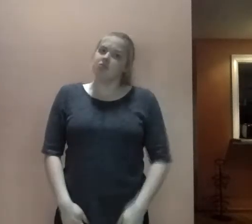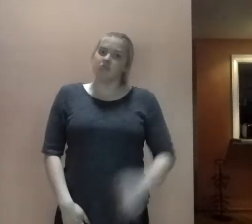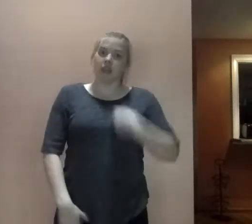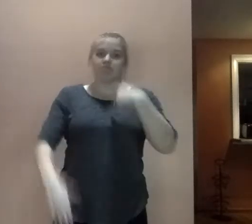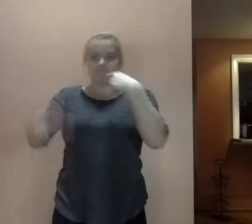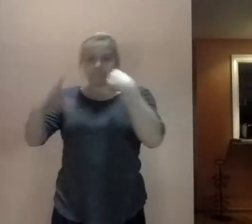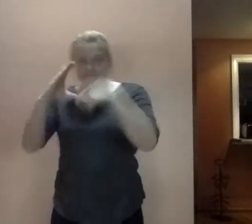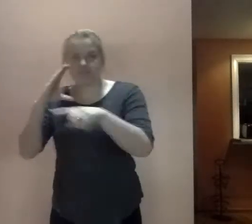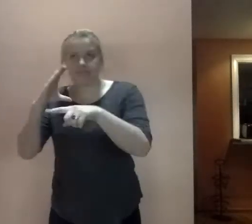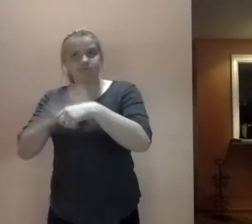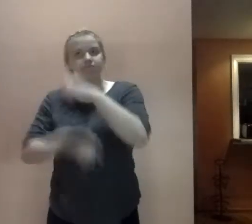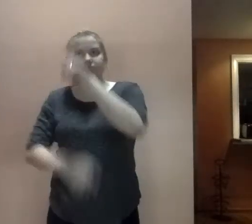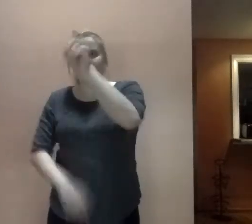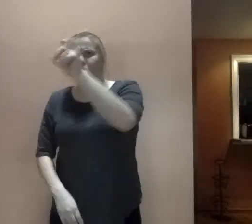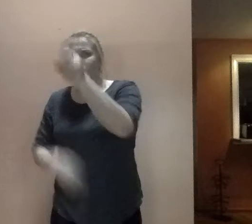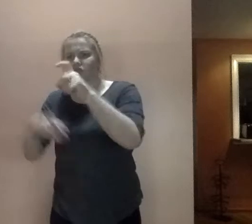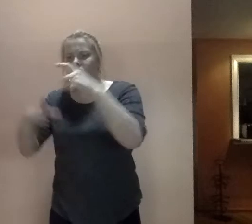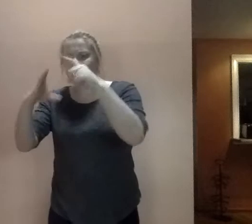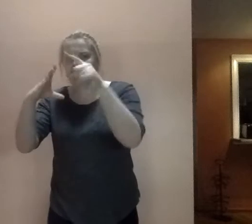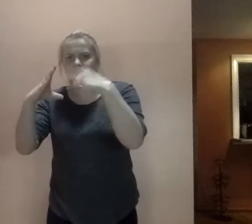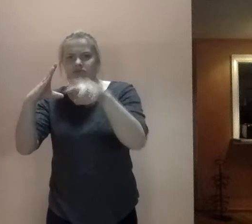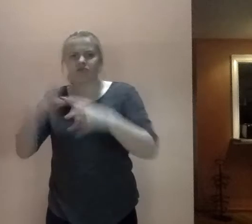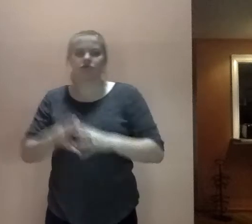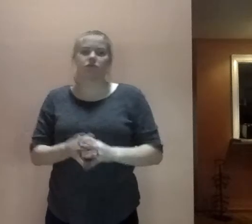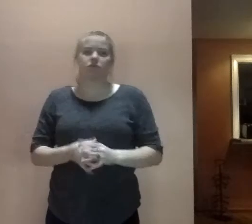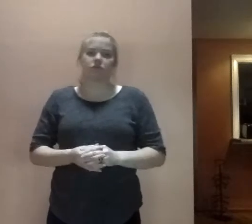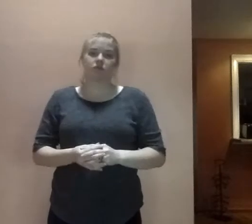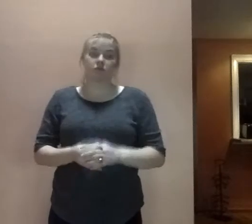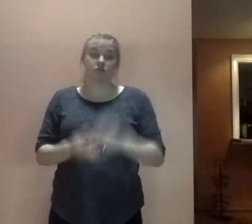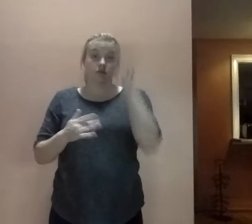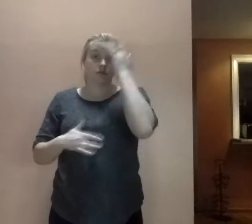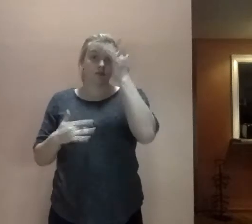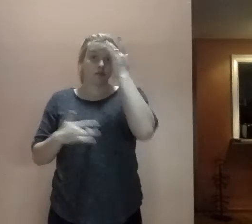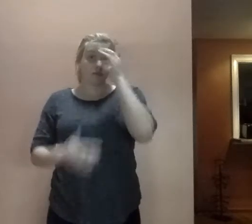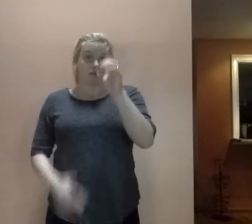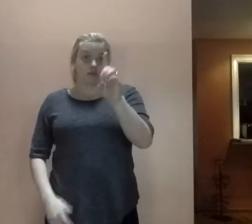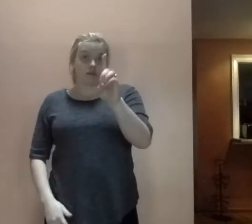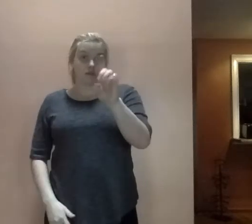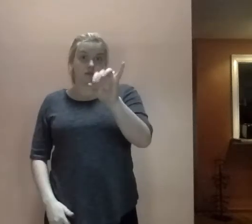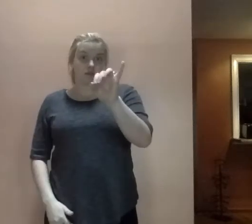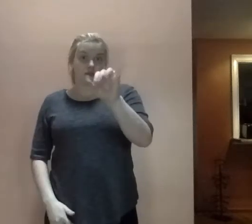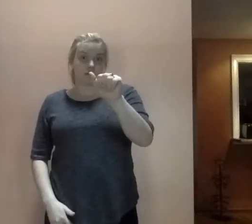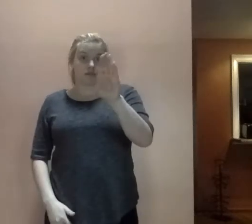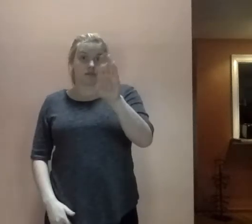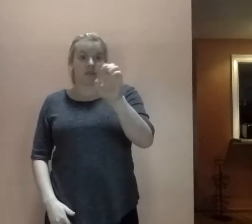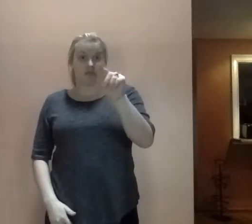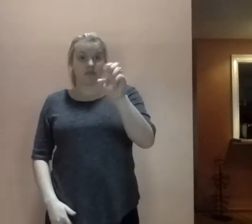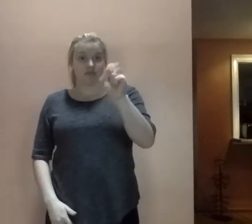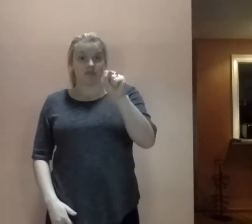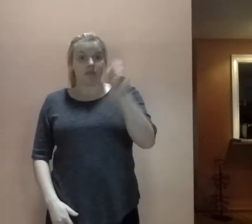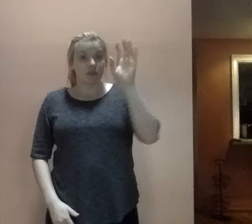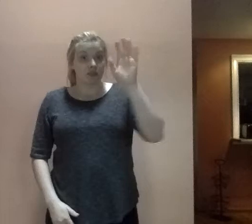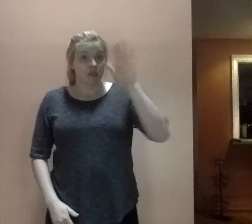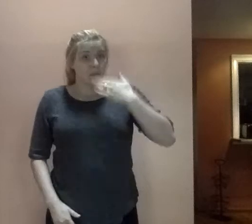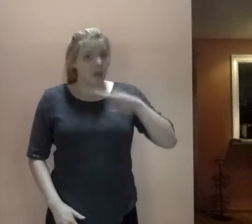Association, see if they'll get back to us. As destructive as diabetes is, it pales in comparison to heart disease. Over 17 million people